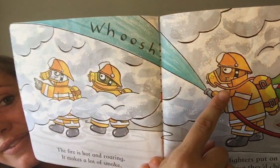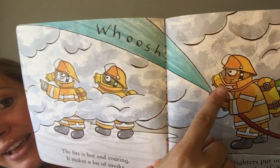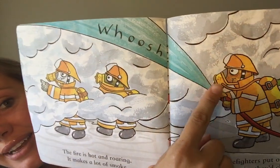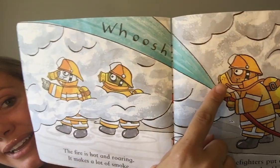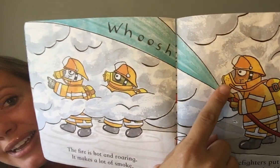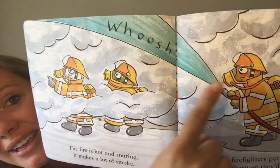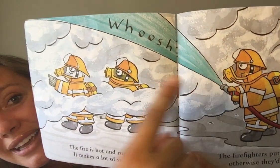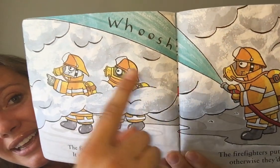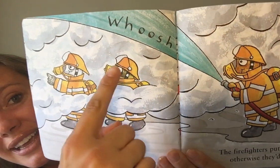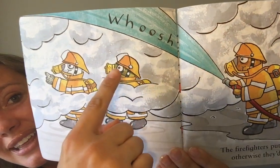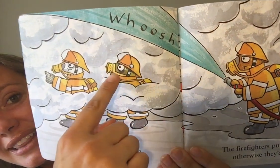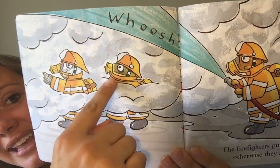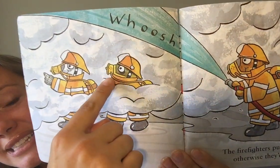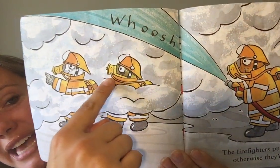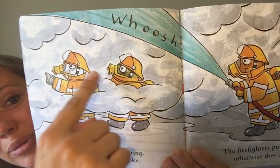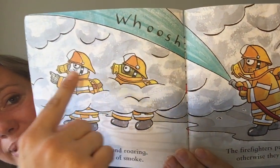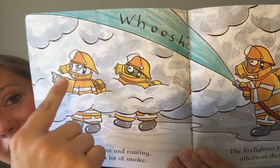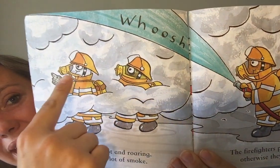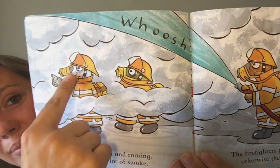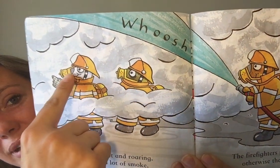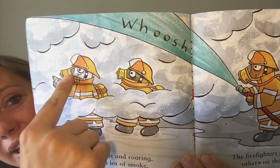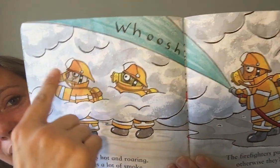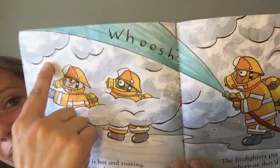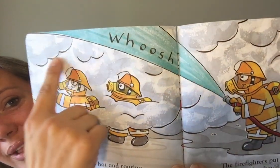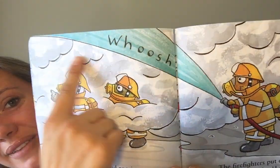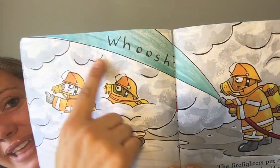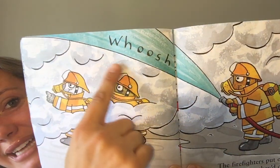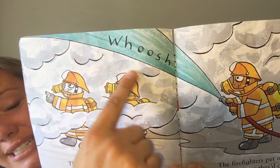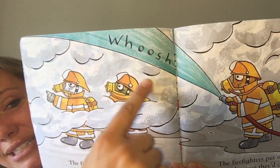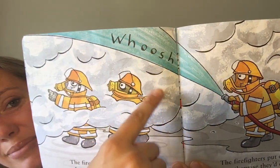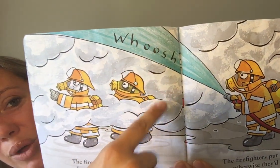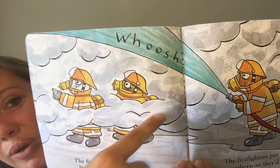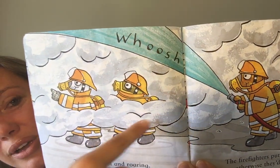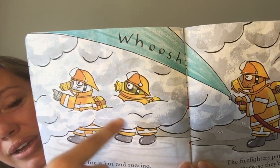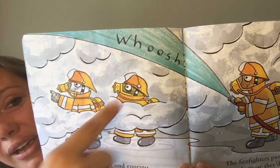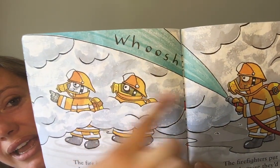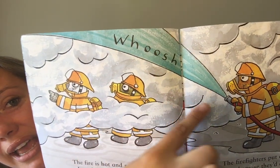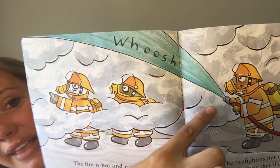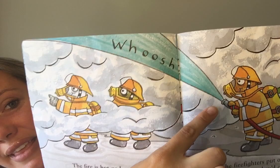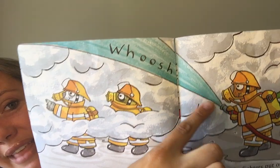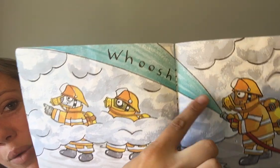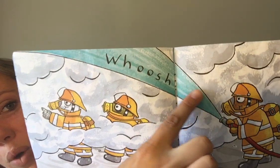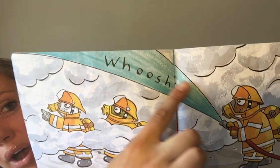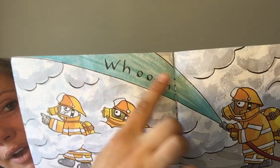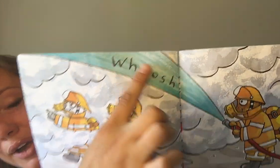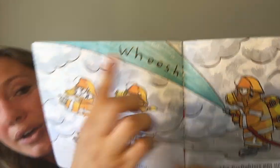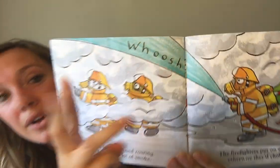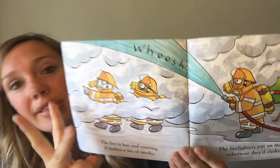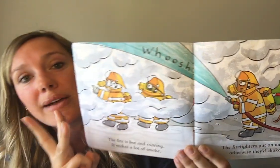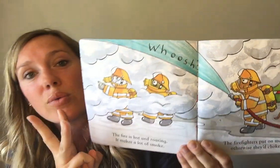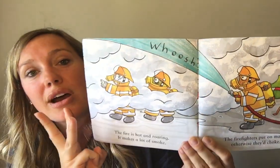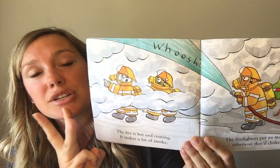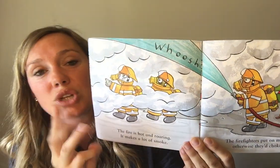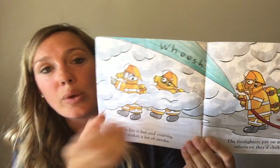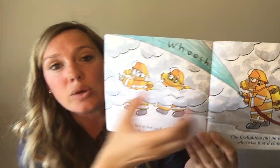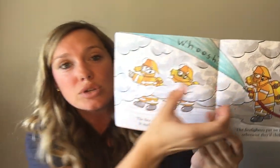on? That's helping them in all of that smoke. And then that water's going whoosh,